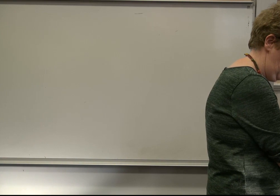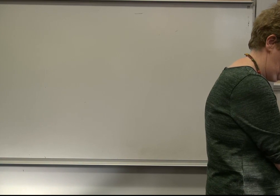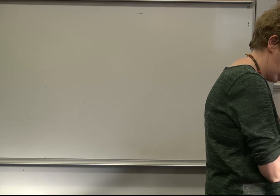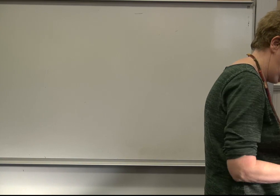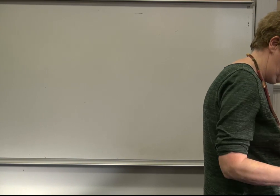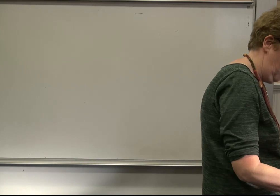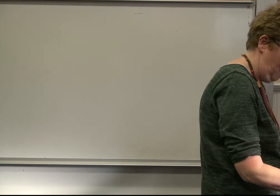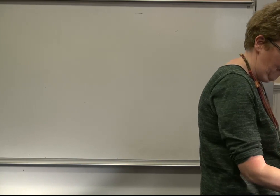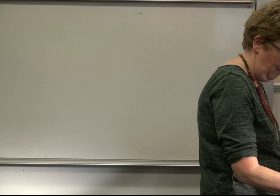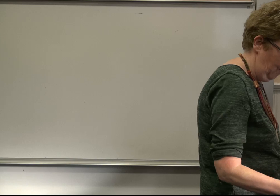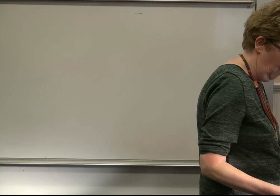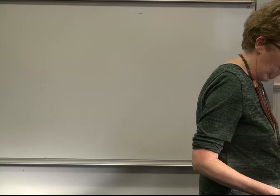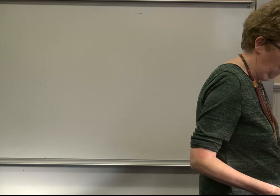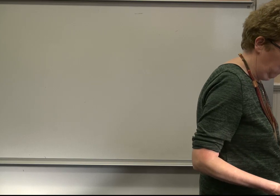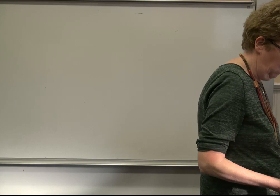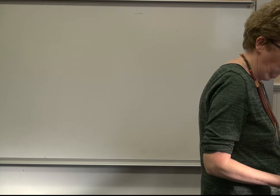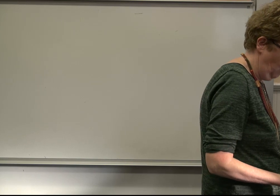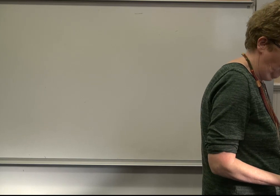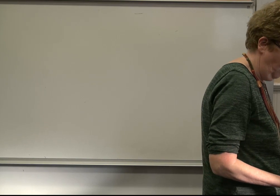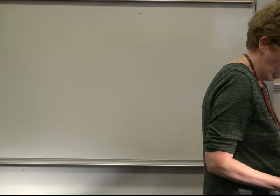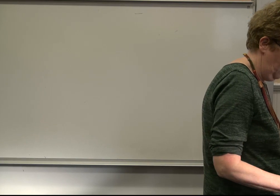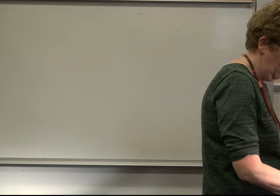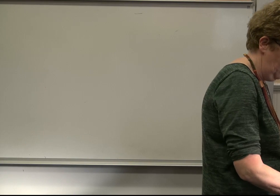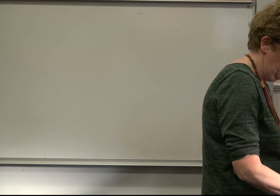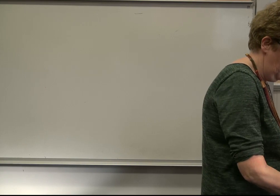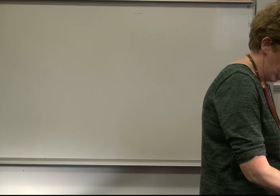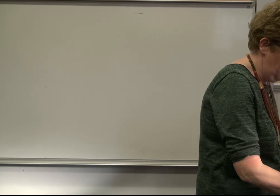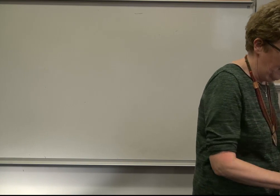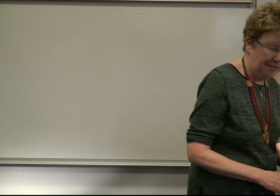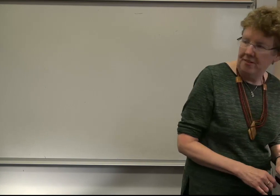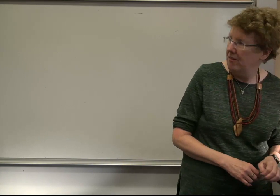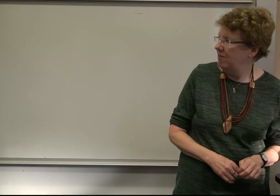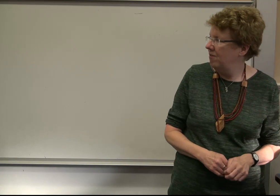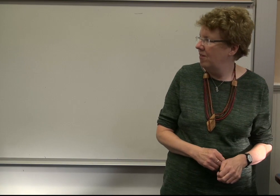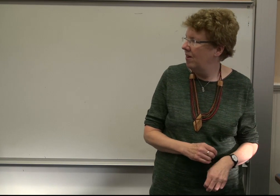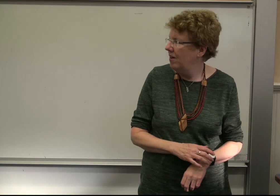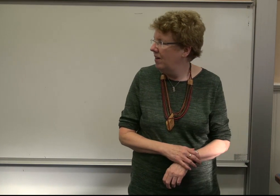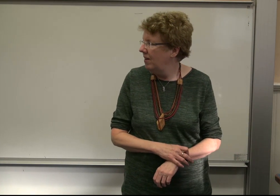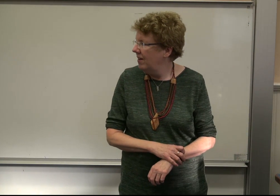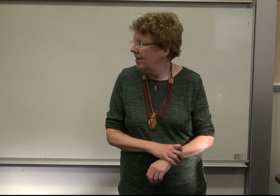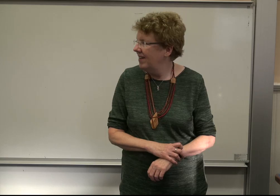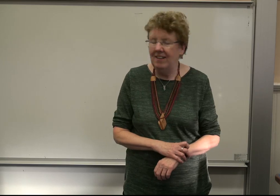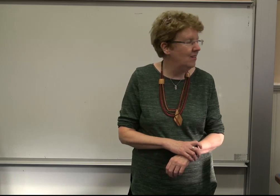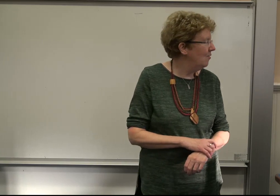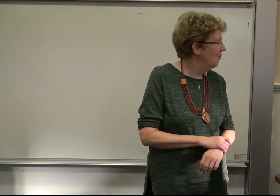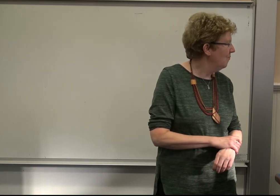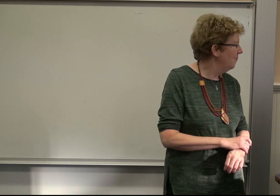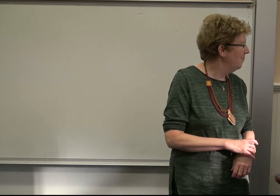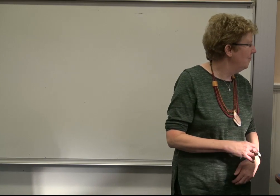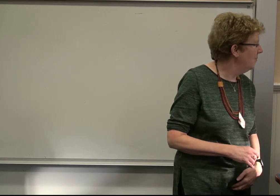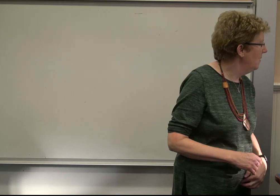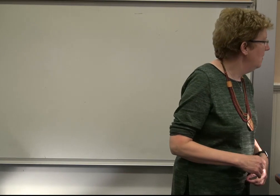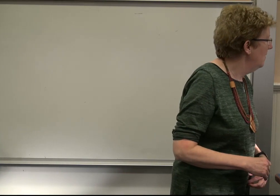you in lots of different contexts. You know, when you're at conferences or seminars and people are running around. Yeah, we had this